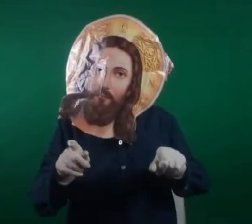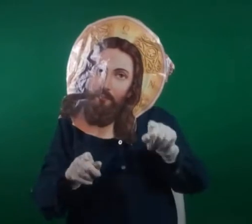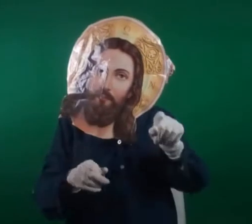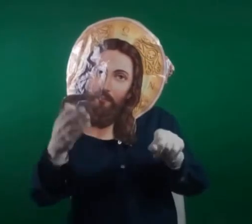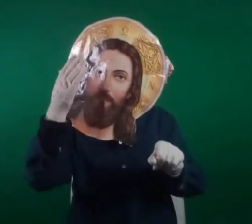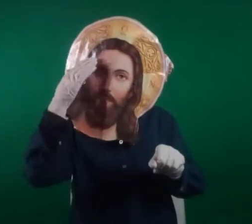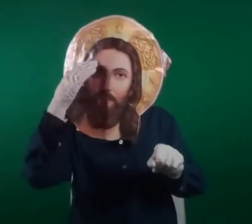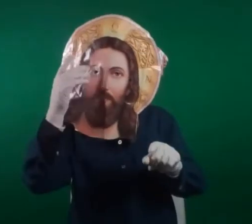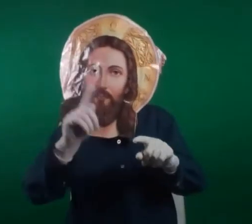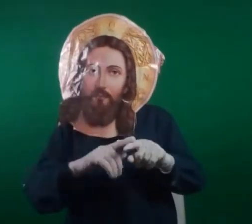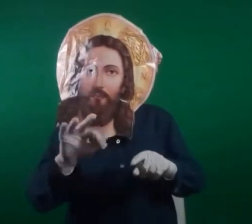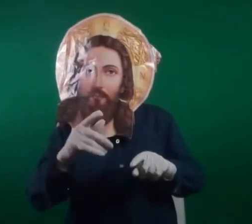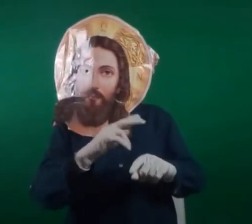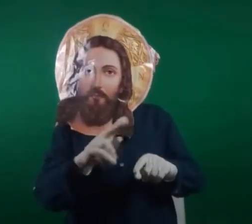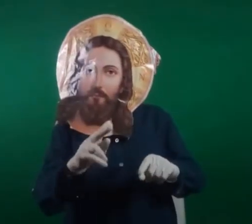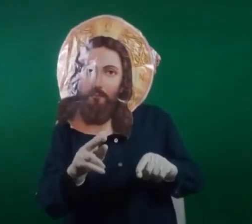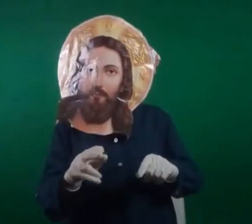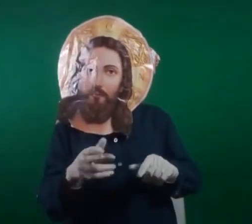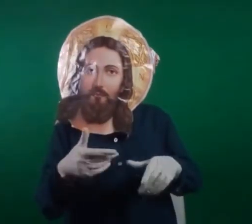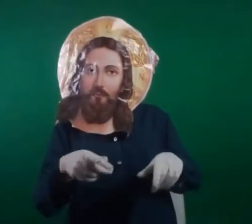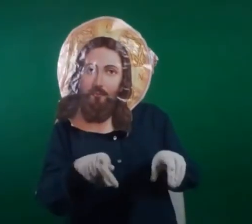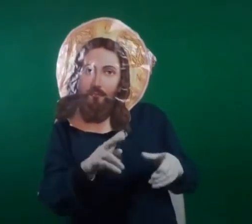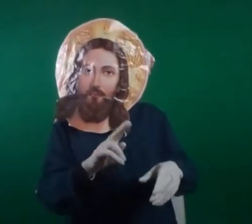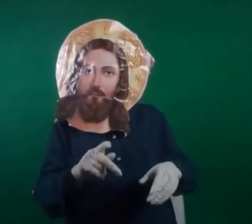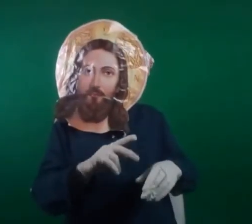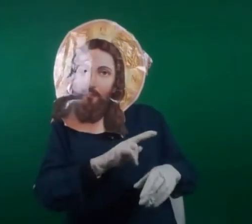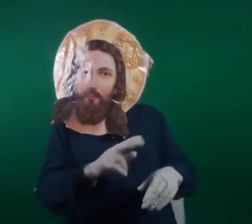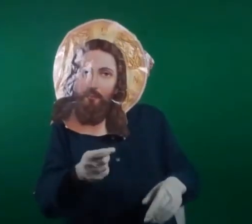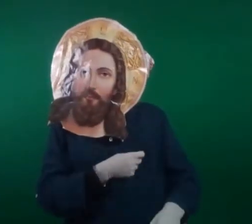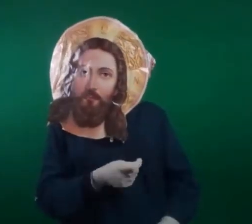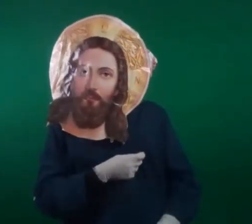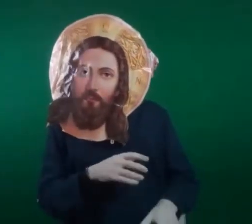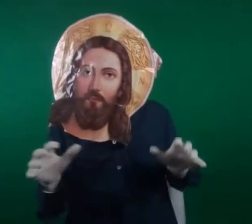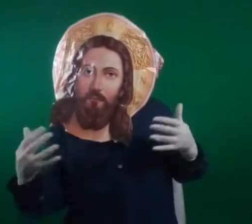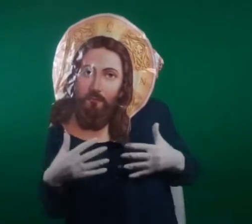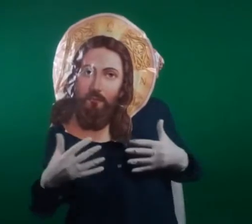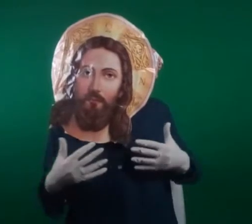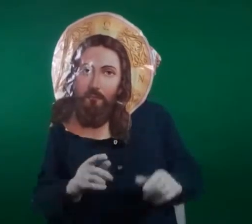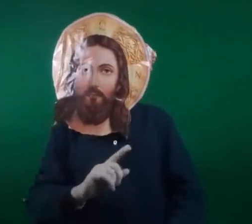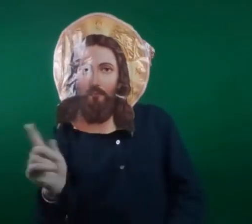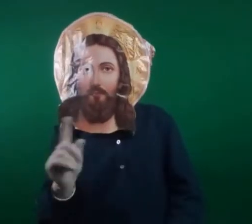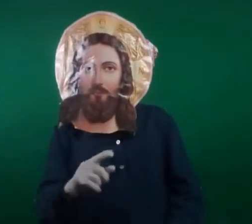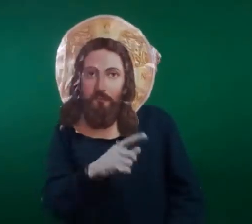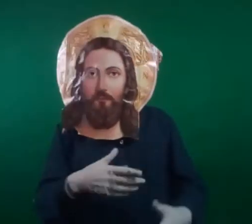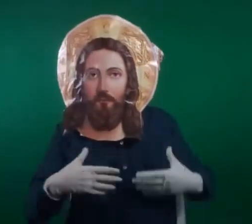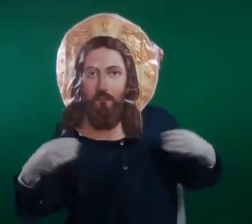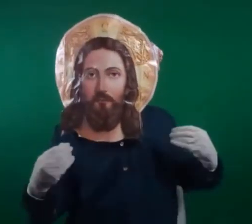But you should already know. And even if you do not engage in it, do not be afraid. It is